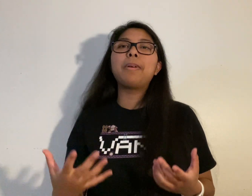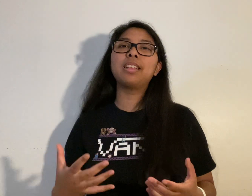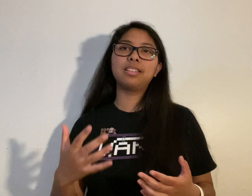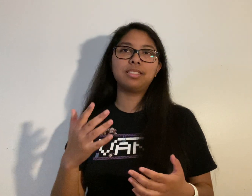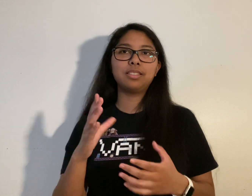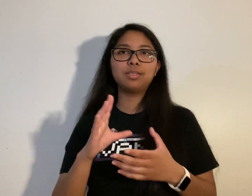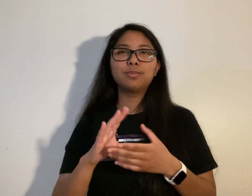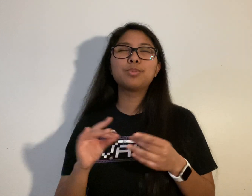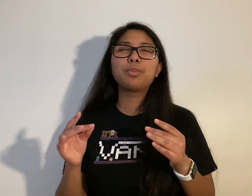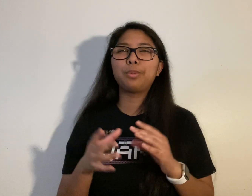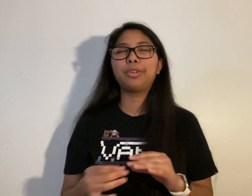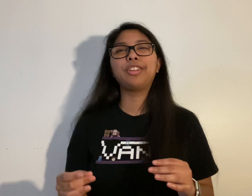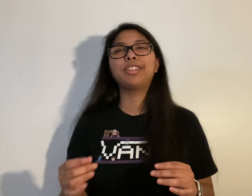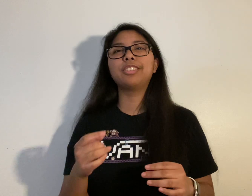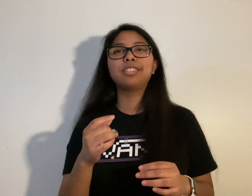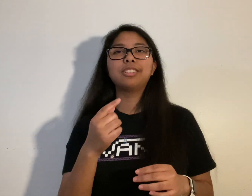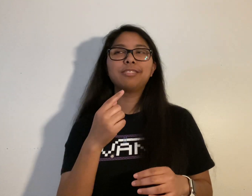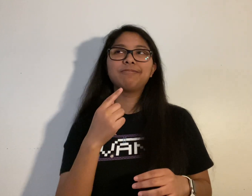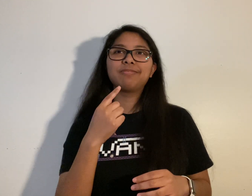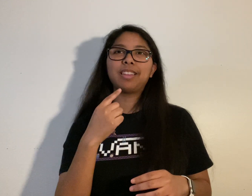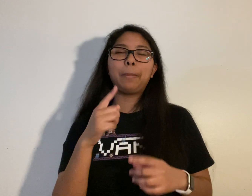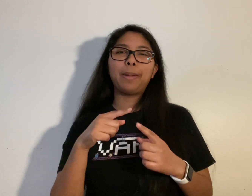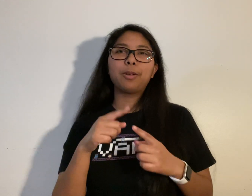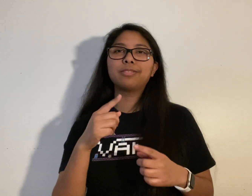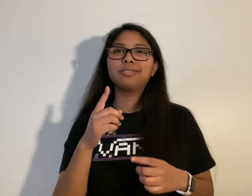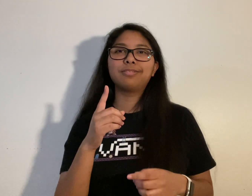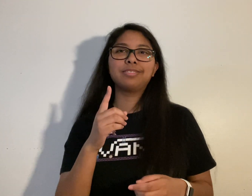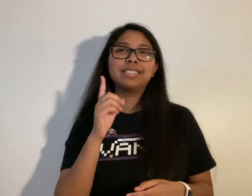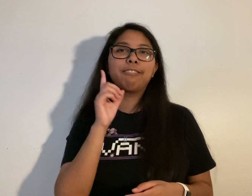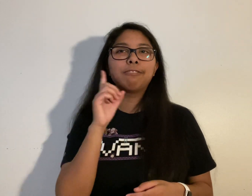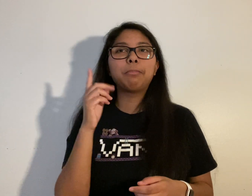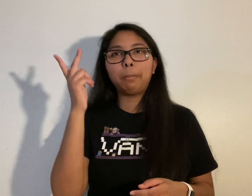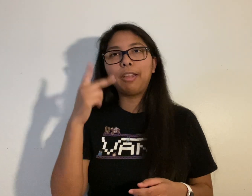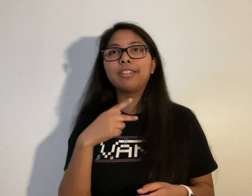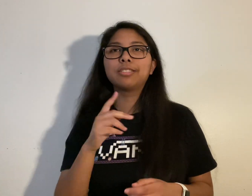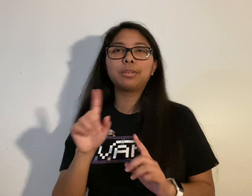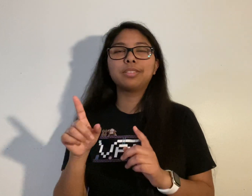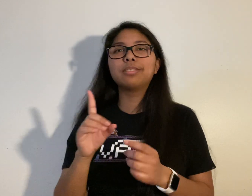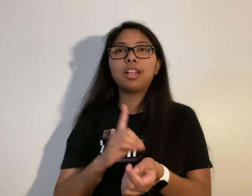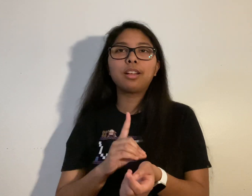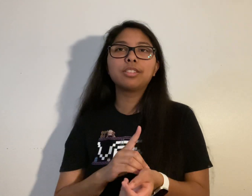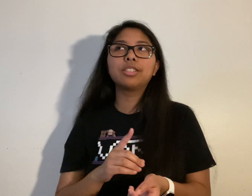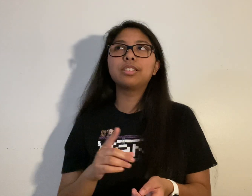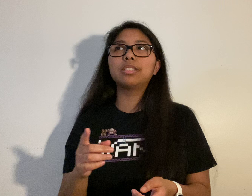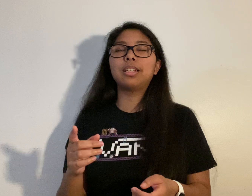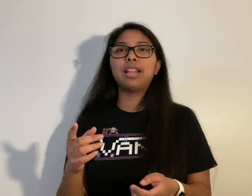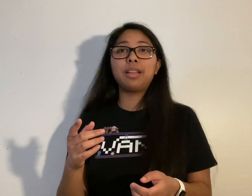call the police or CPS and take their child away due to miscommunication or